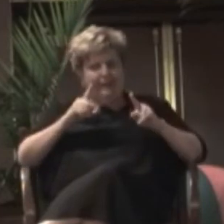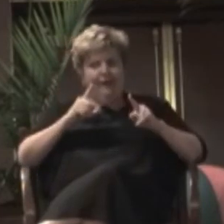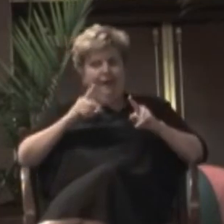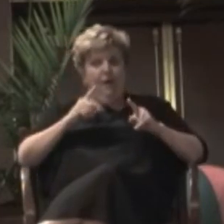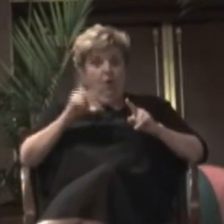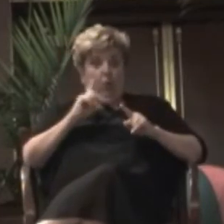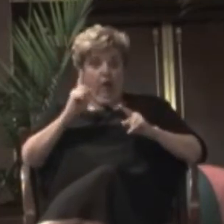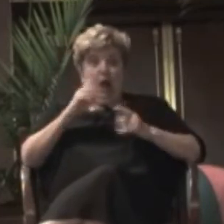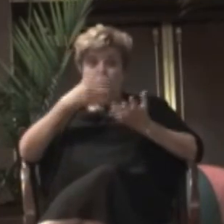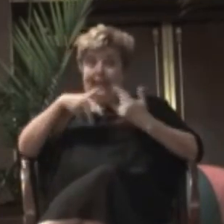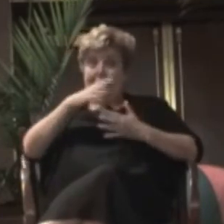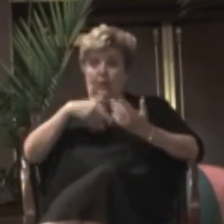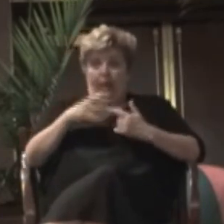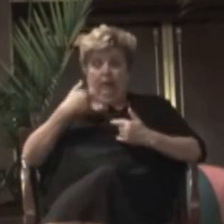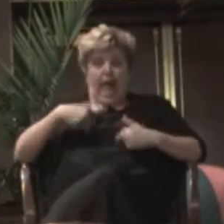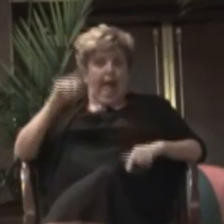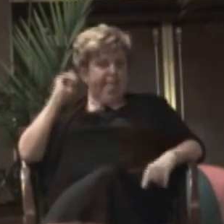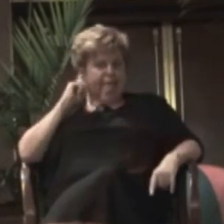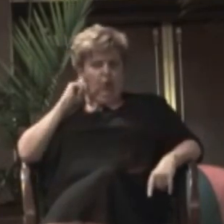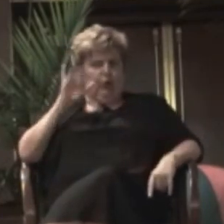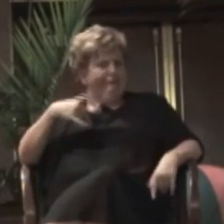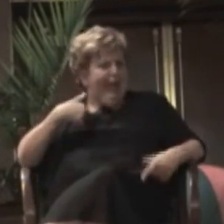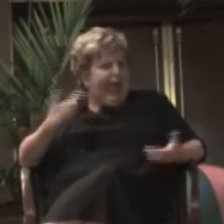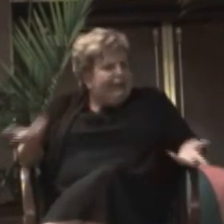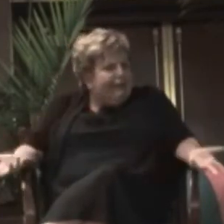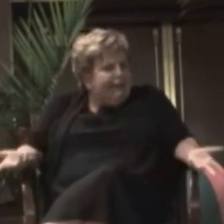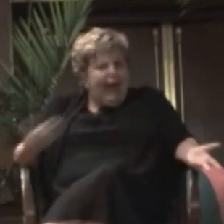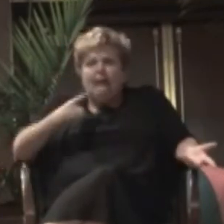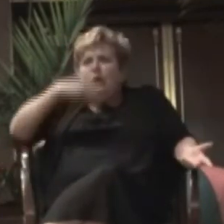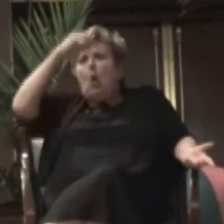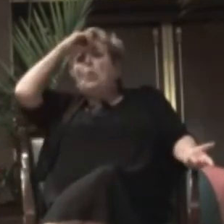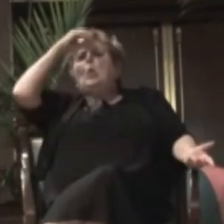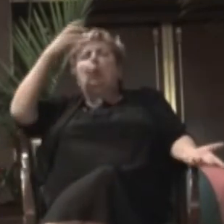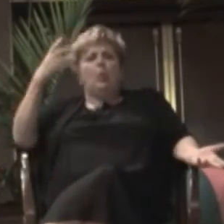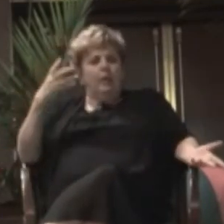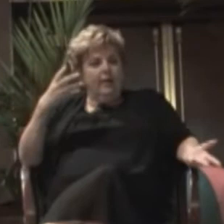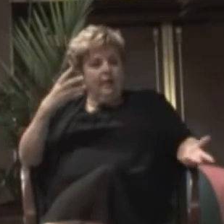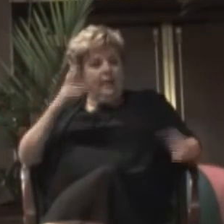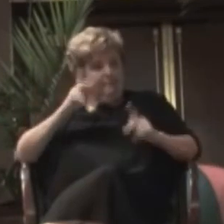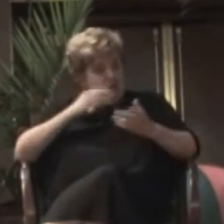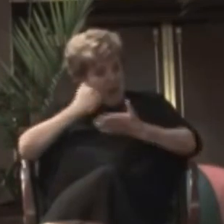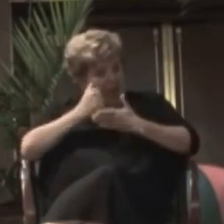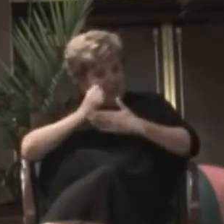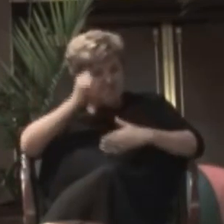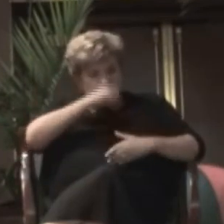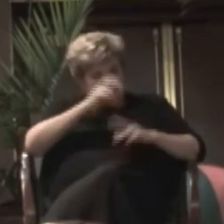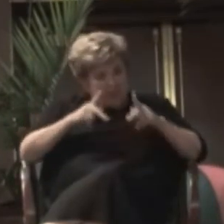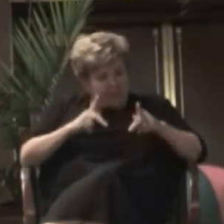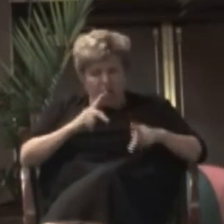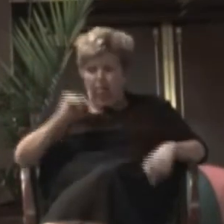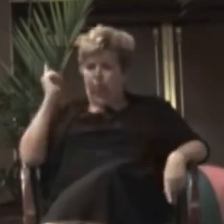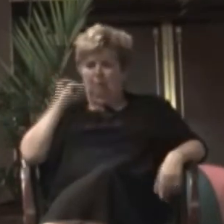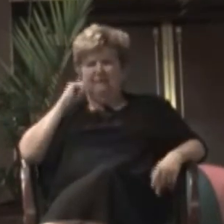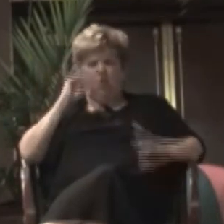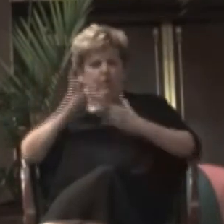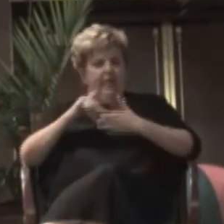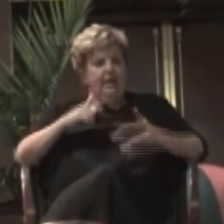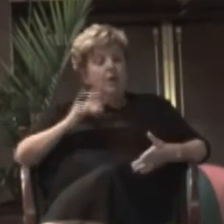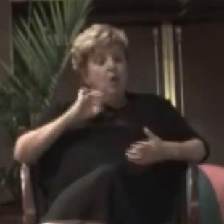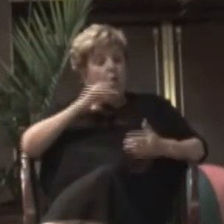I never heard of it. I had no clue. I never heard anybody helping a drunk. You know, we had detox, but it consisted of, excuse the phrase,